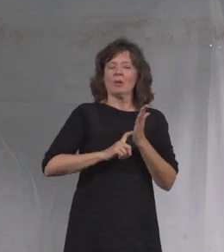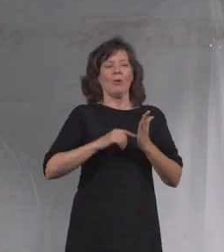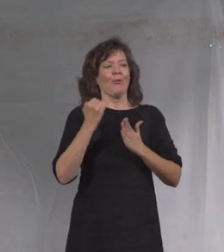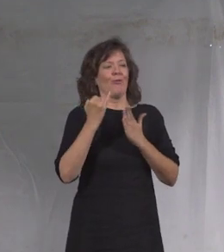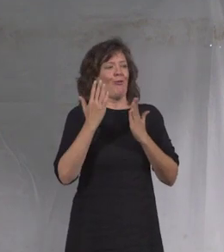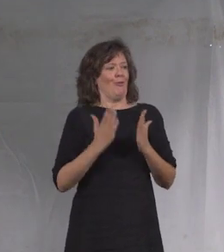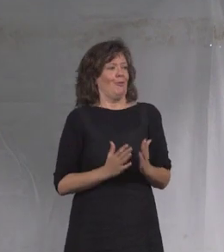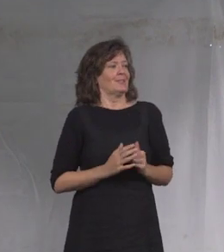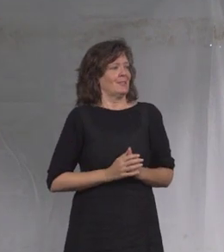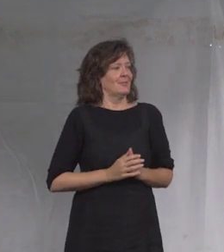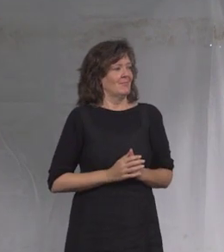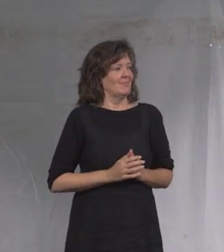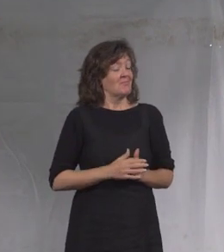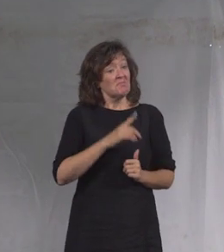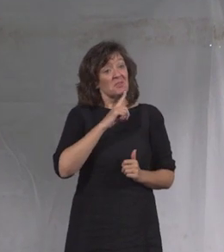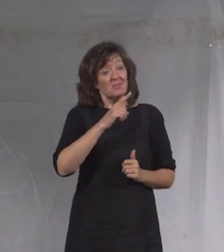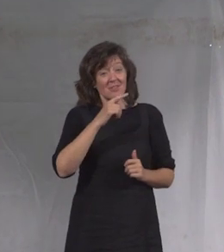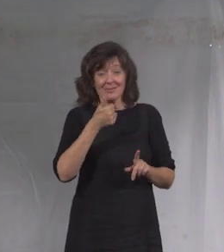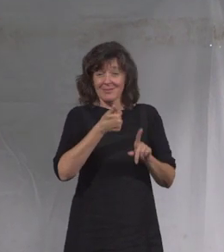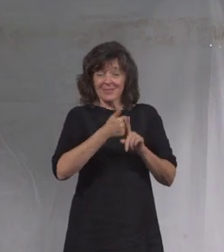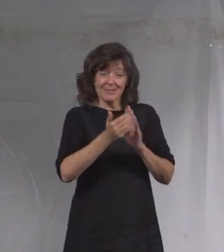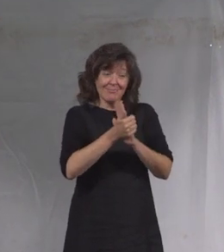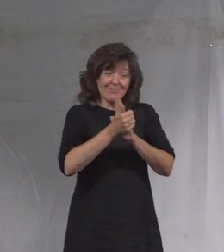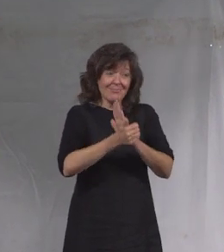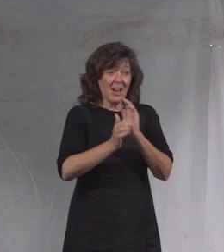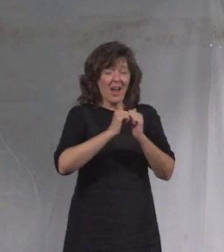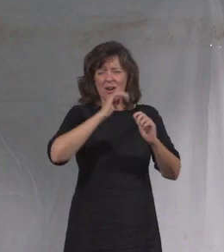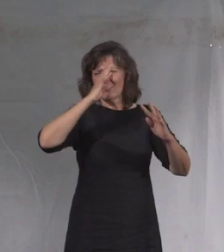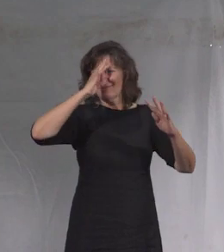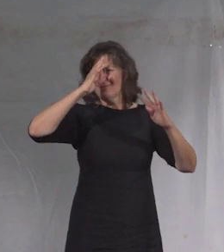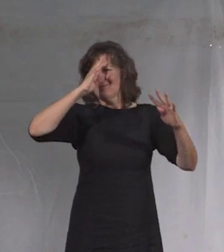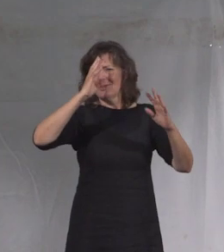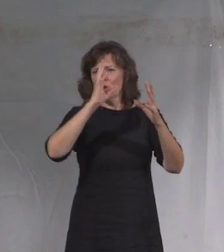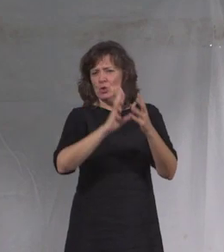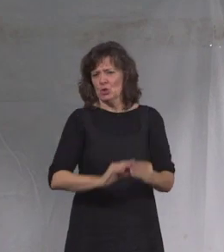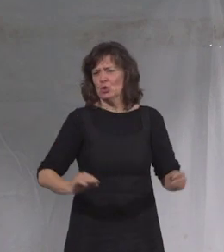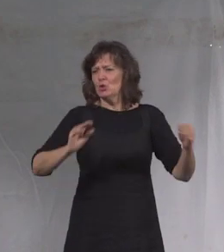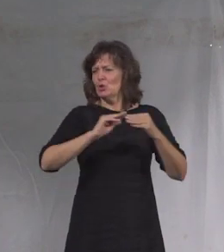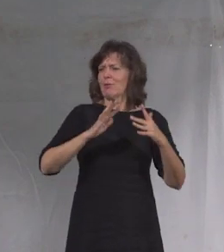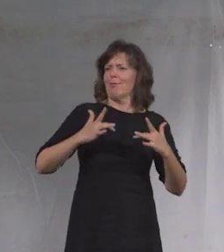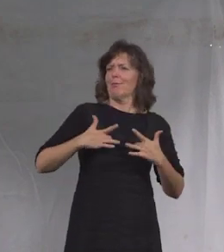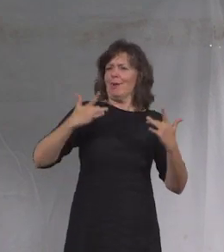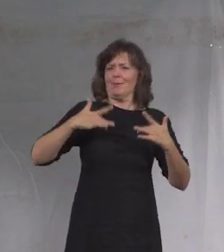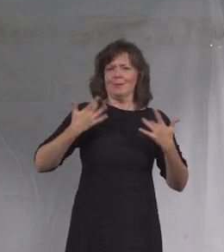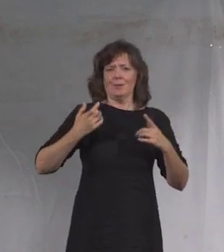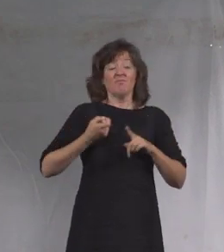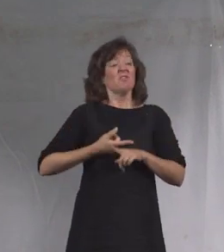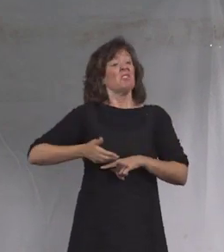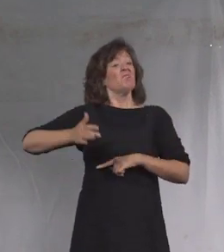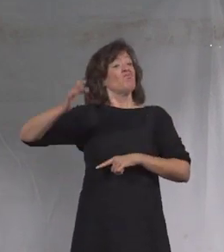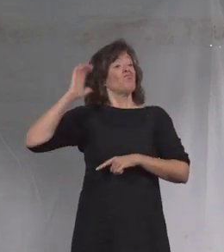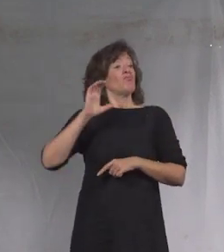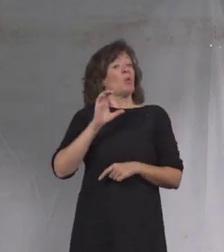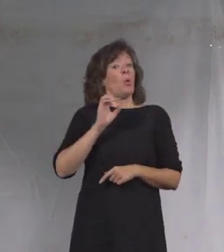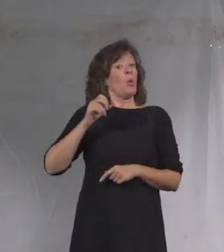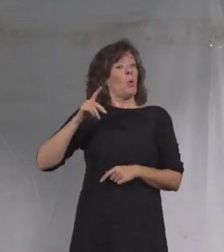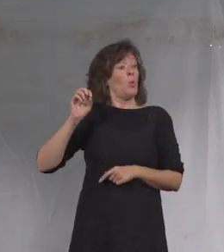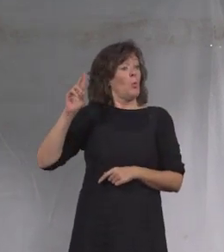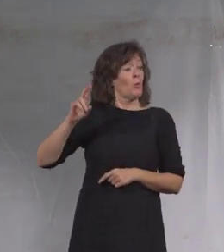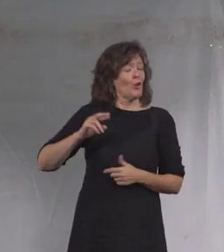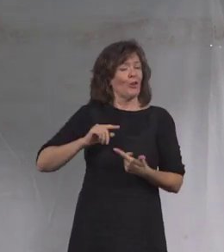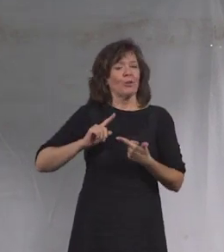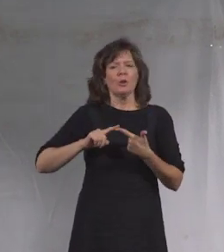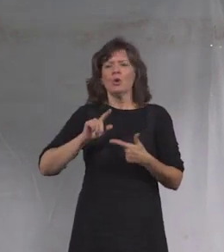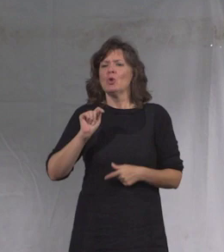American adventure story. From James Fenimore Cooper to Mark Twain to John